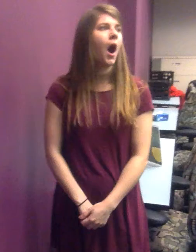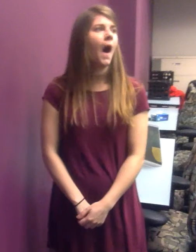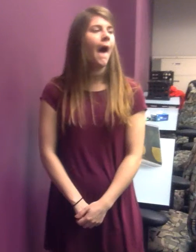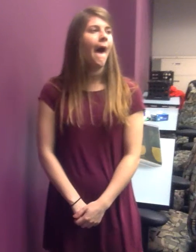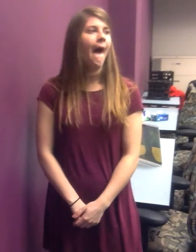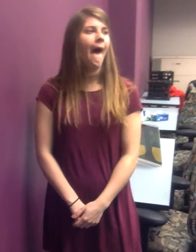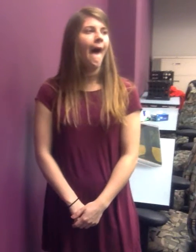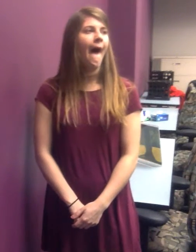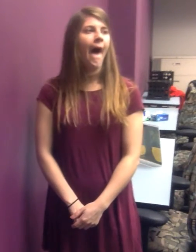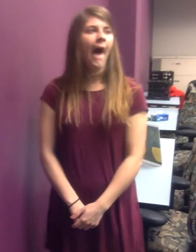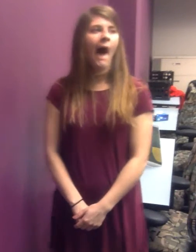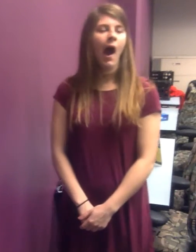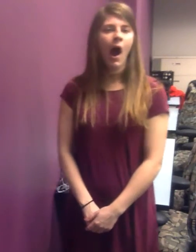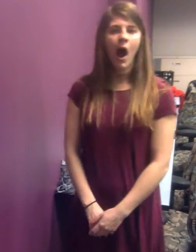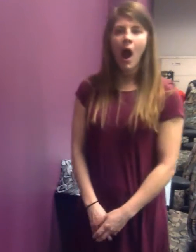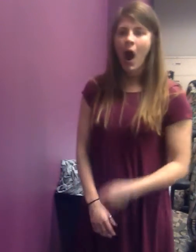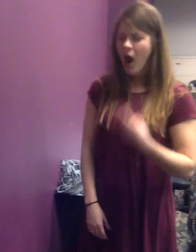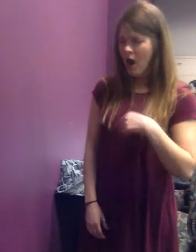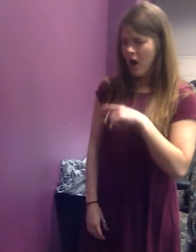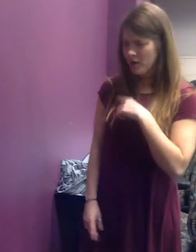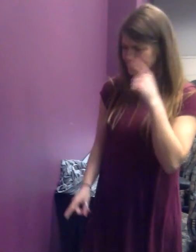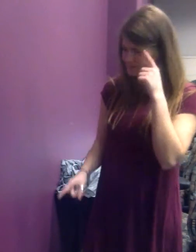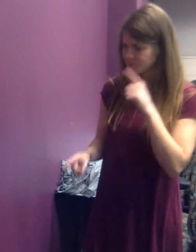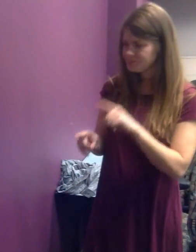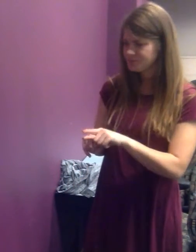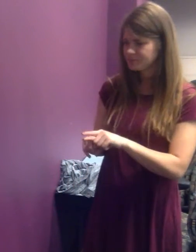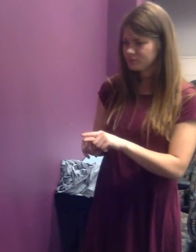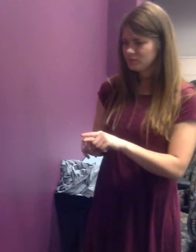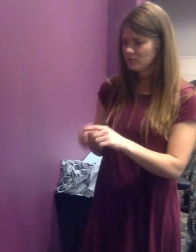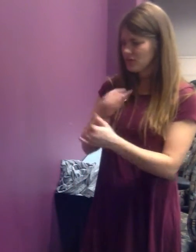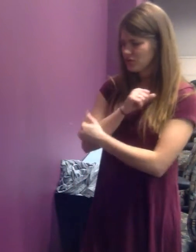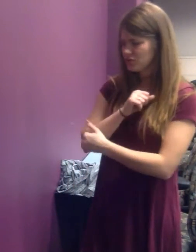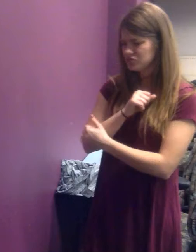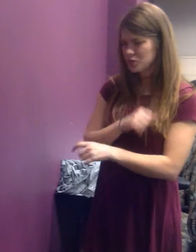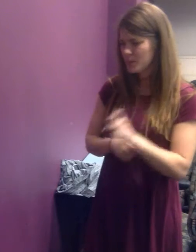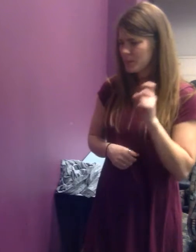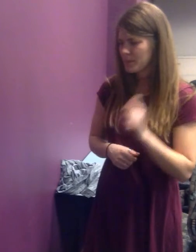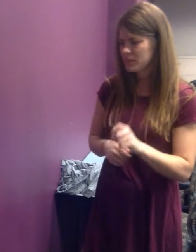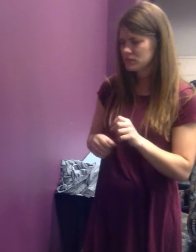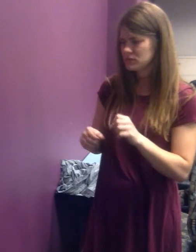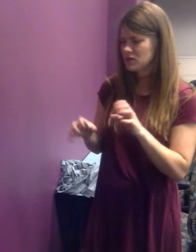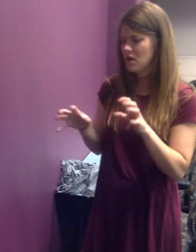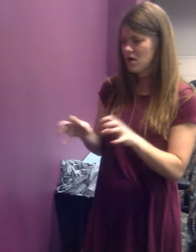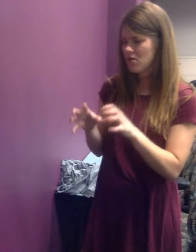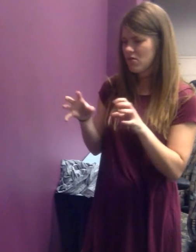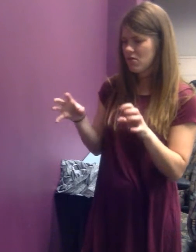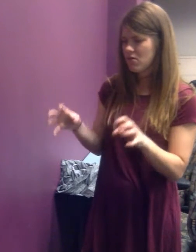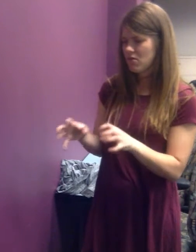Why would you ever do a commercial with Nancy Pelosi? That was really stupid. Do you believe global warming, man-made global warming,